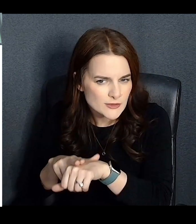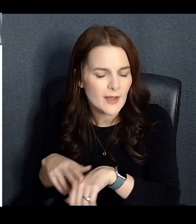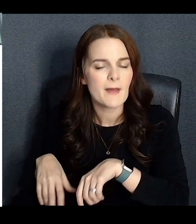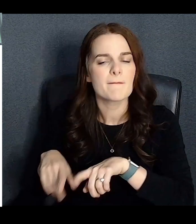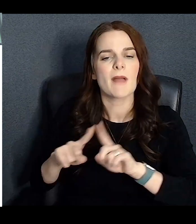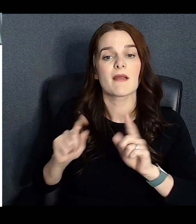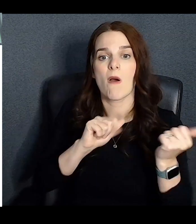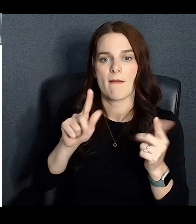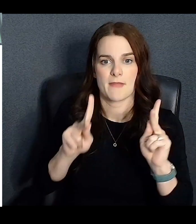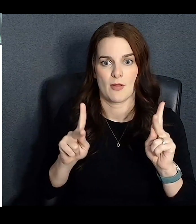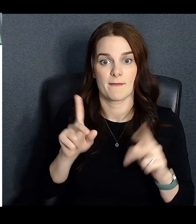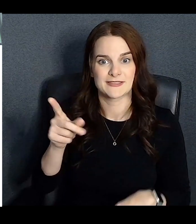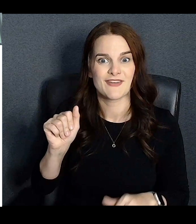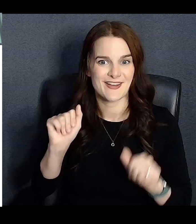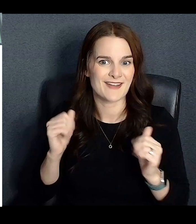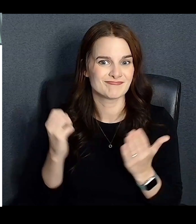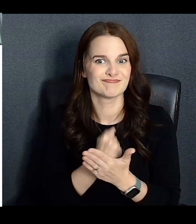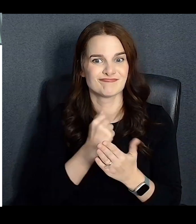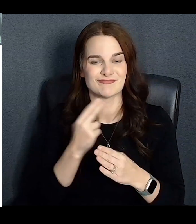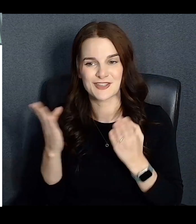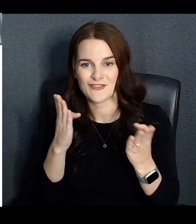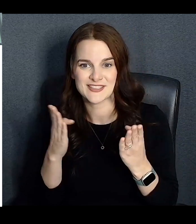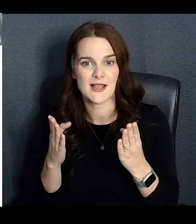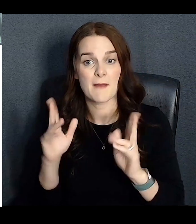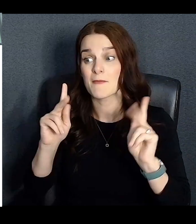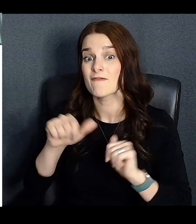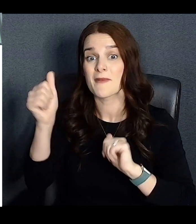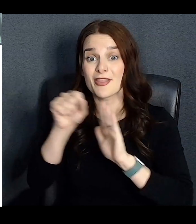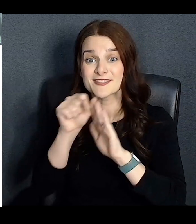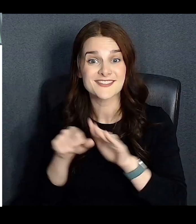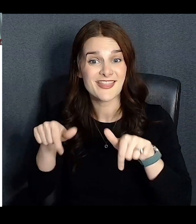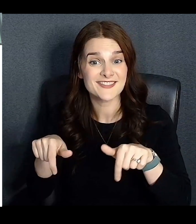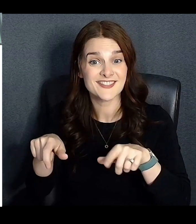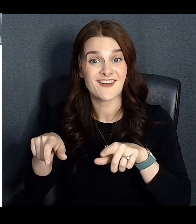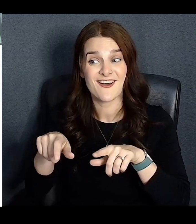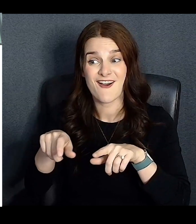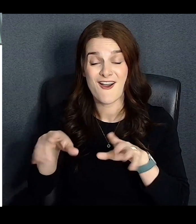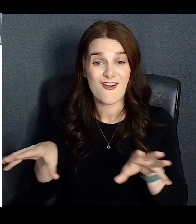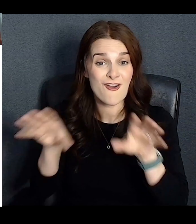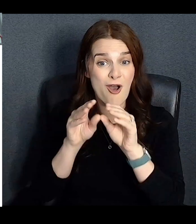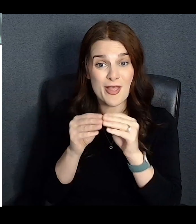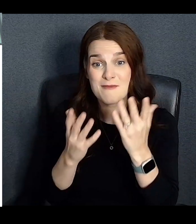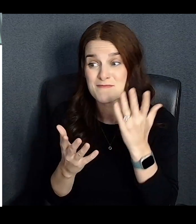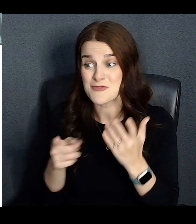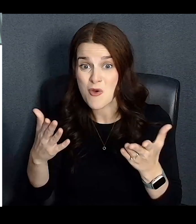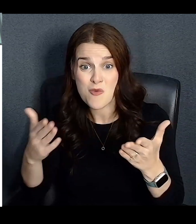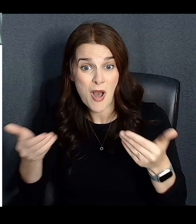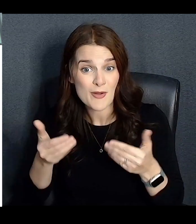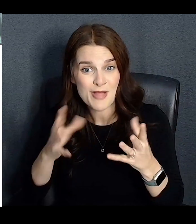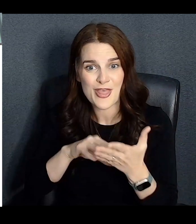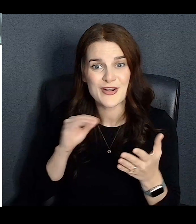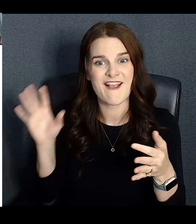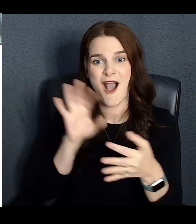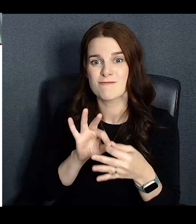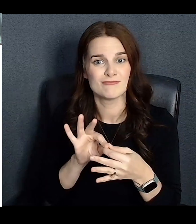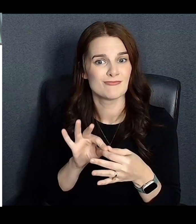Pennsylvania can use our services. And of course, we may have some folks from other states on this call. So you also are welcome to learn from